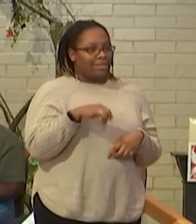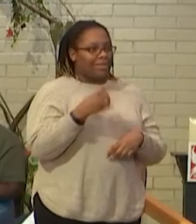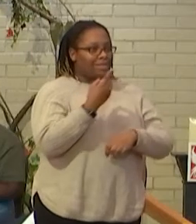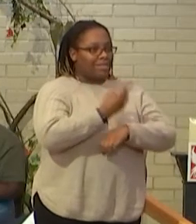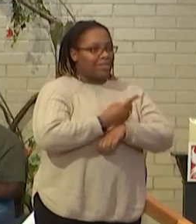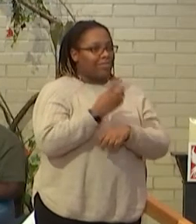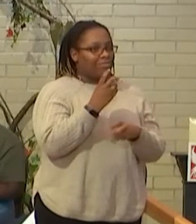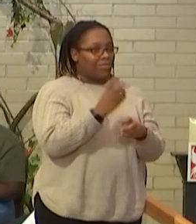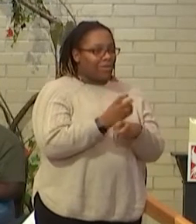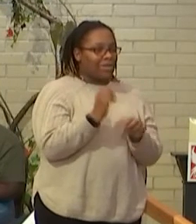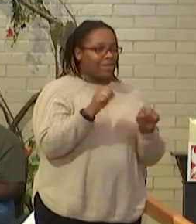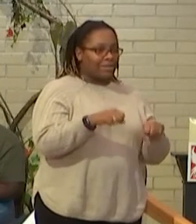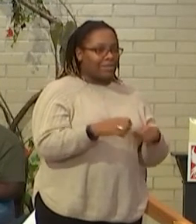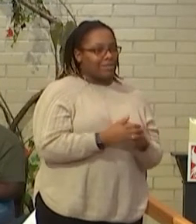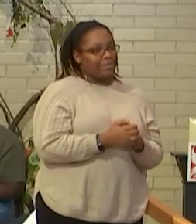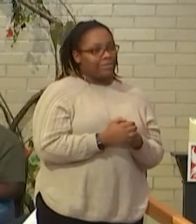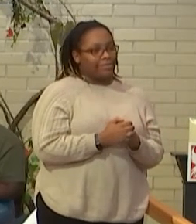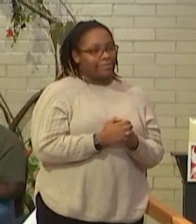me.